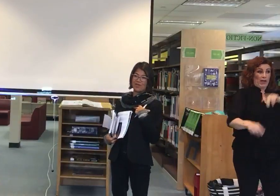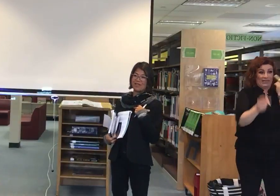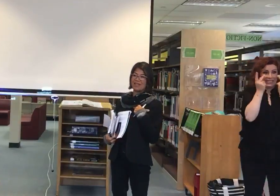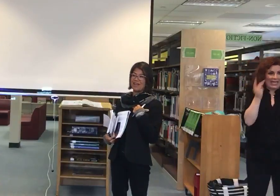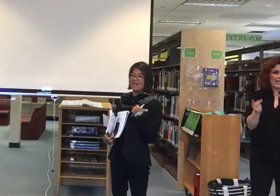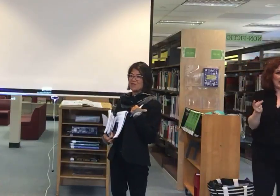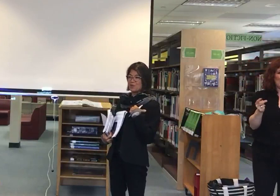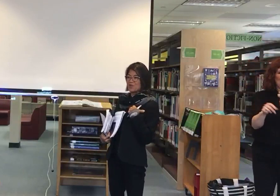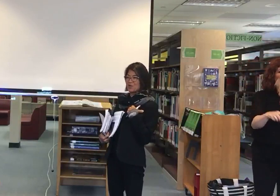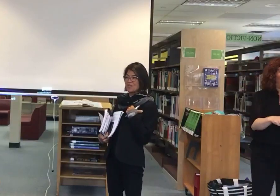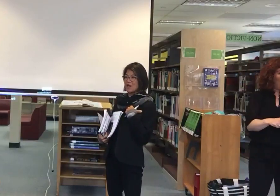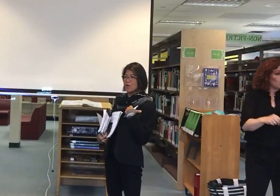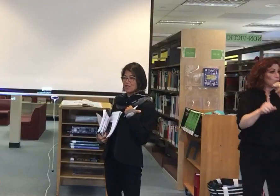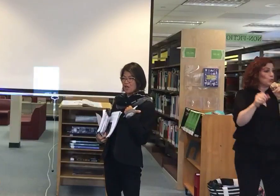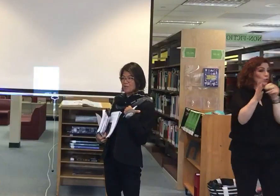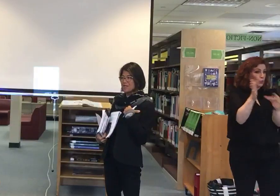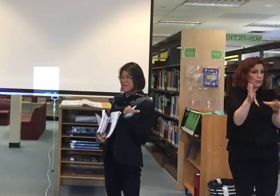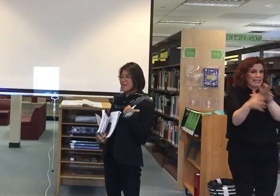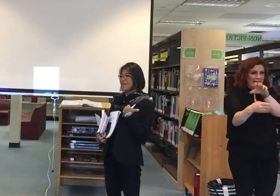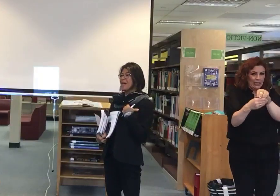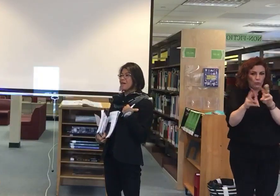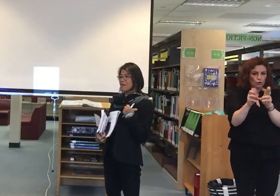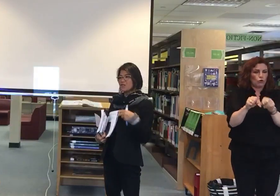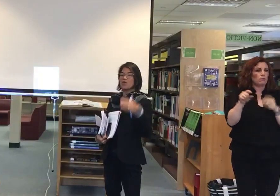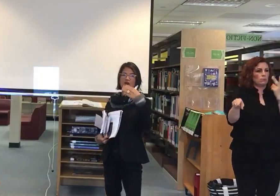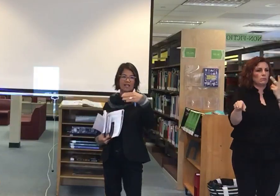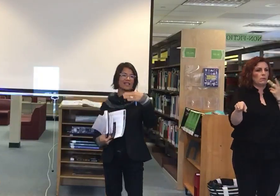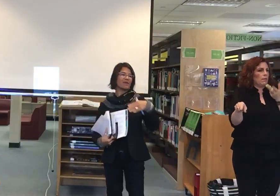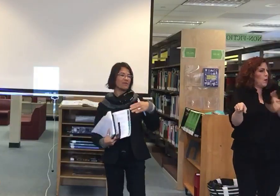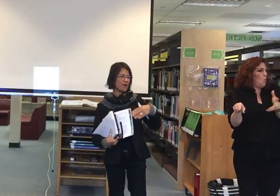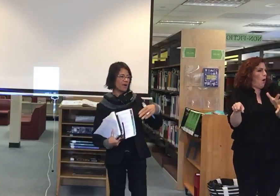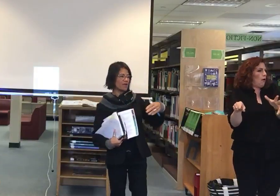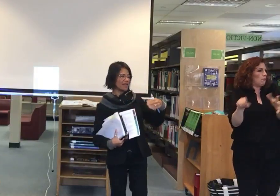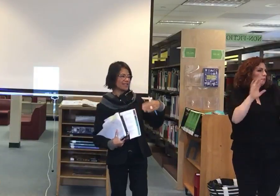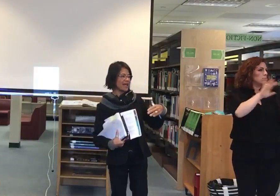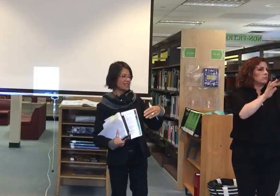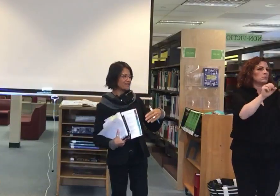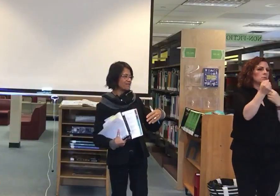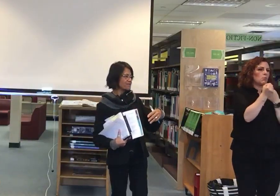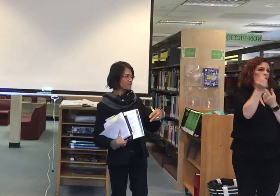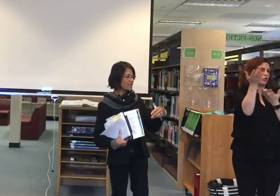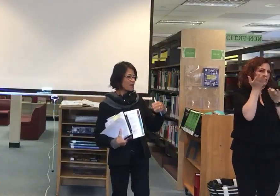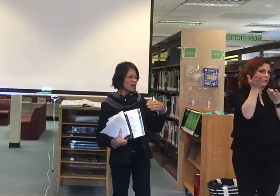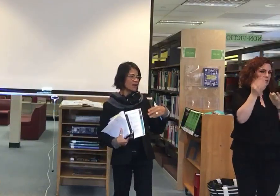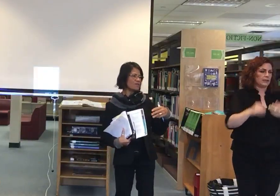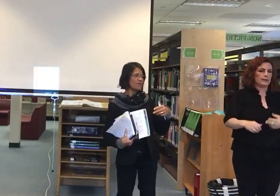we work with the high school students in our workshops. And so I'll talk a little bit about the exact